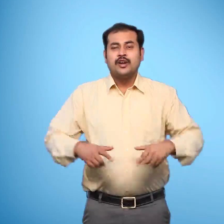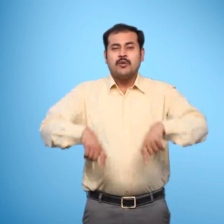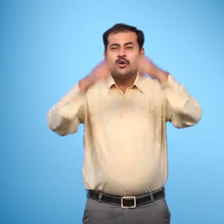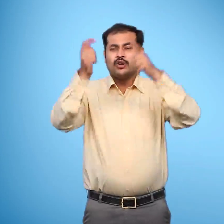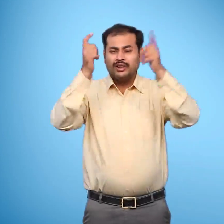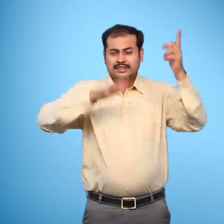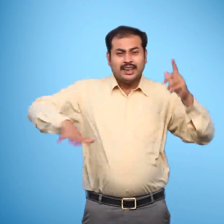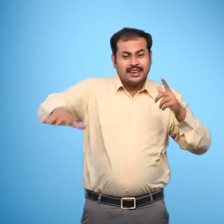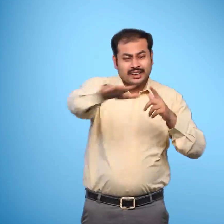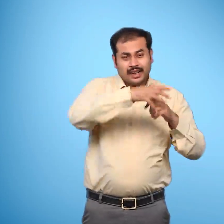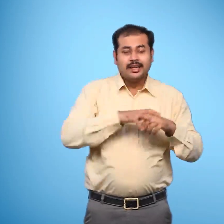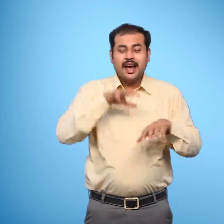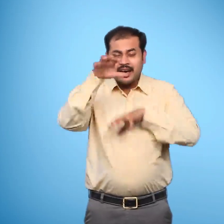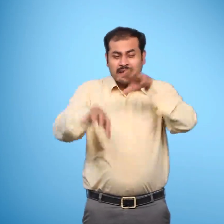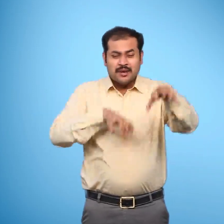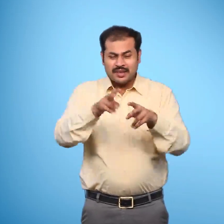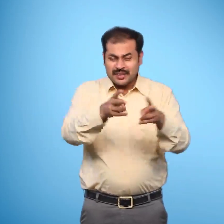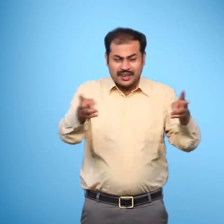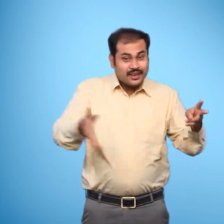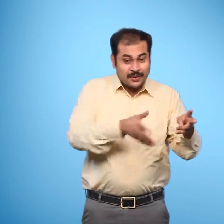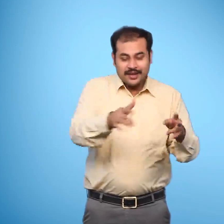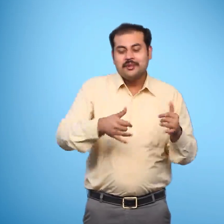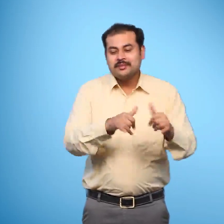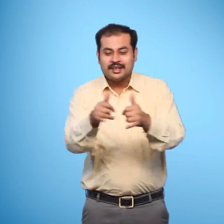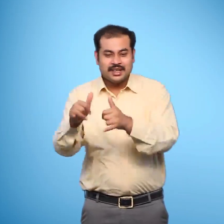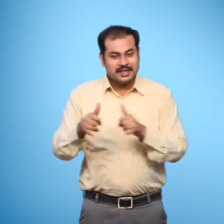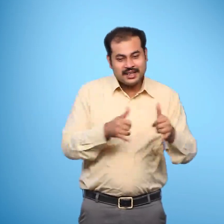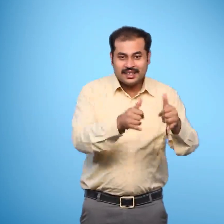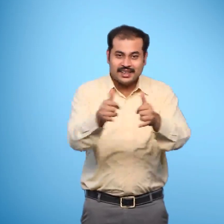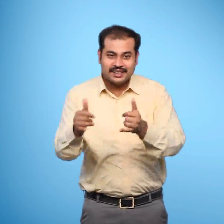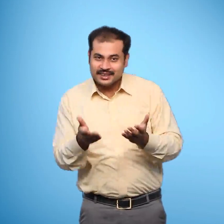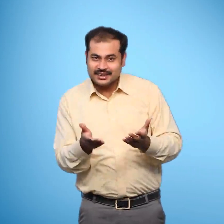Animals of the forest are playing. Turn by turn,